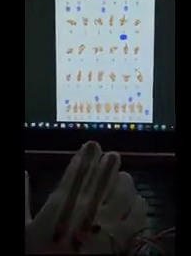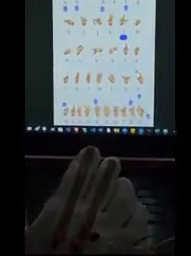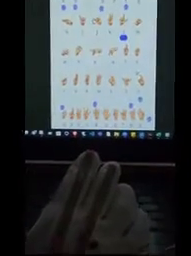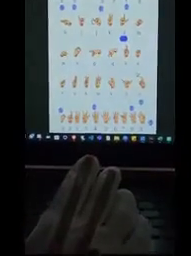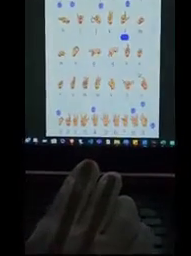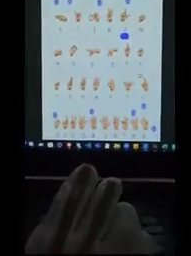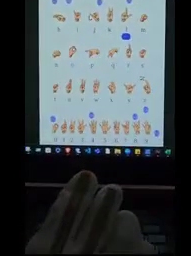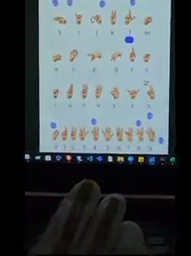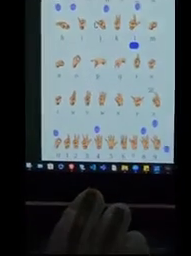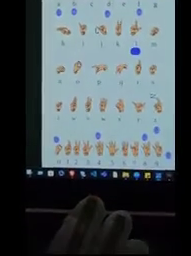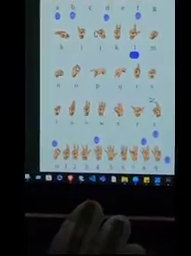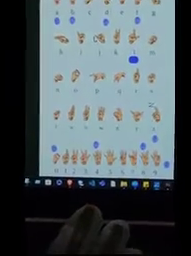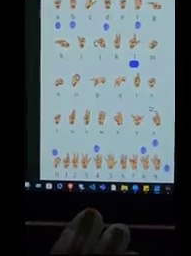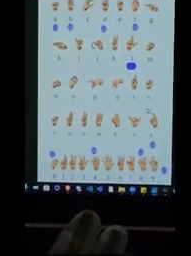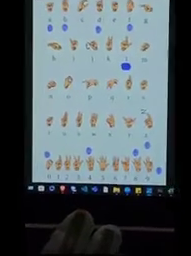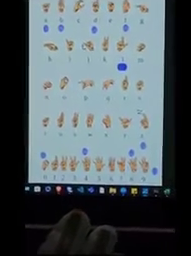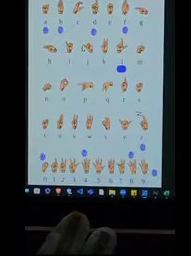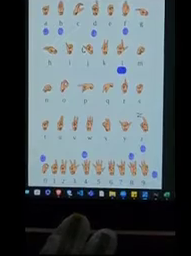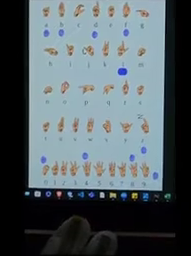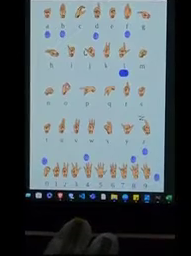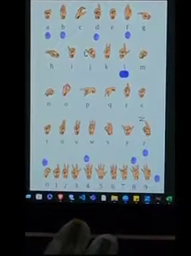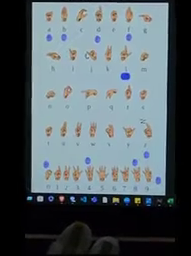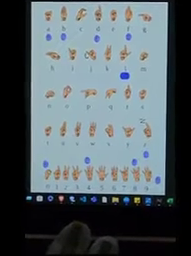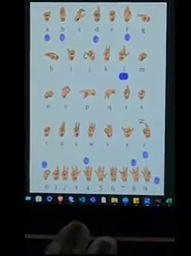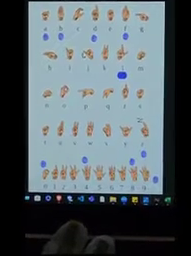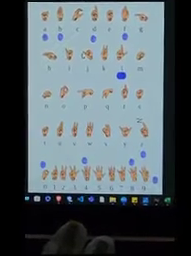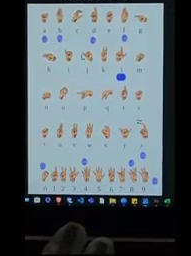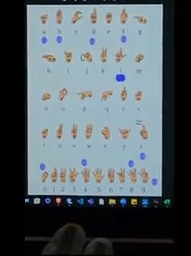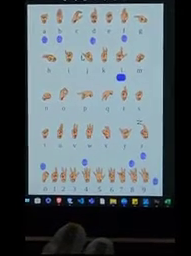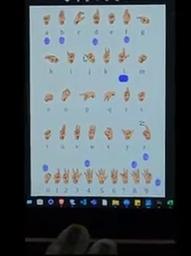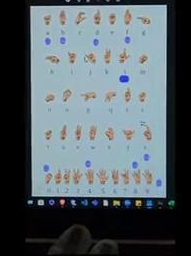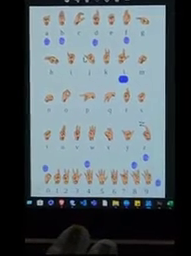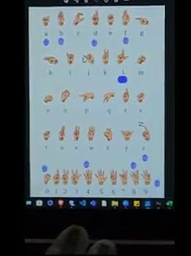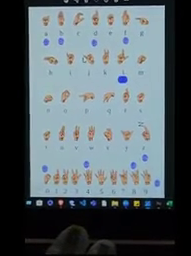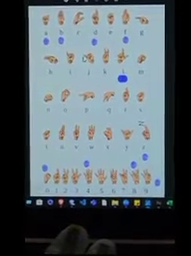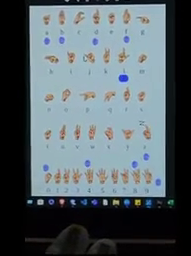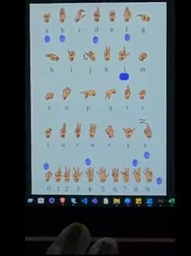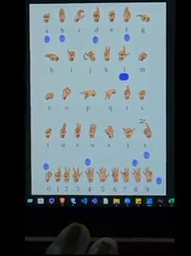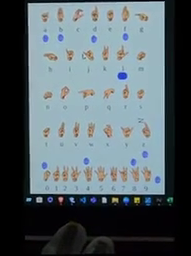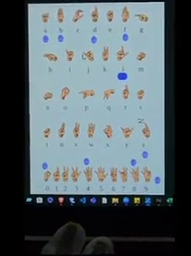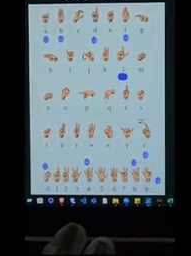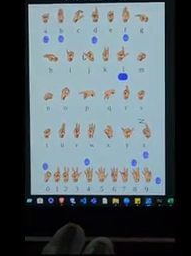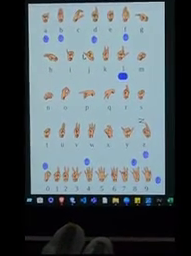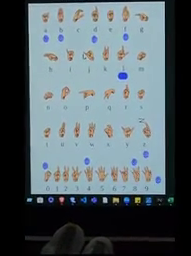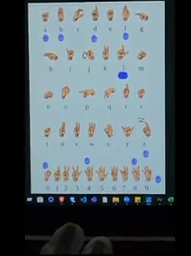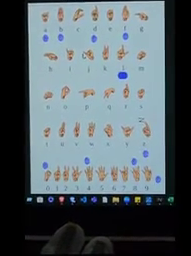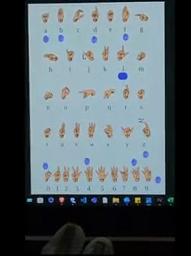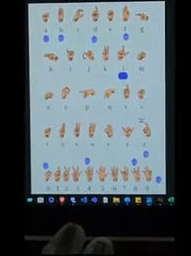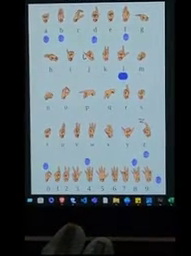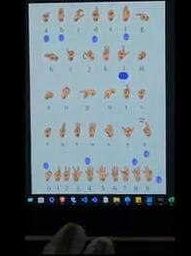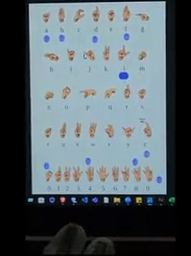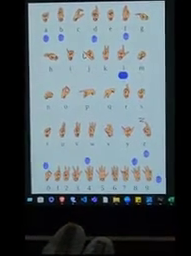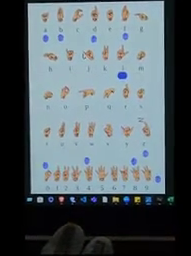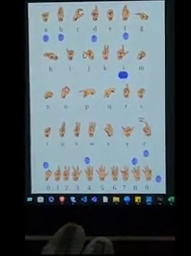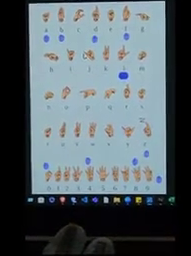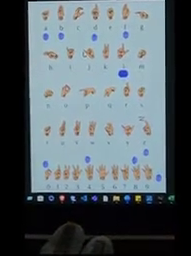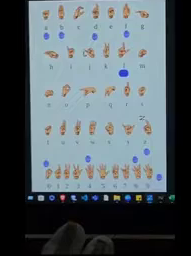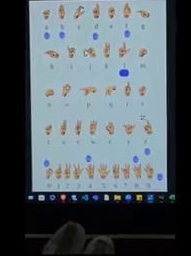static American Sign Language gestures using the hand. So we are going to try and replicate some of these gestures in this video, and hopefully